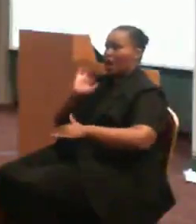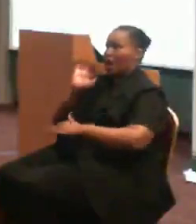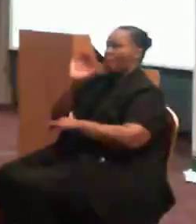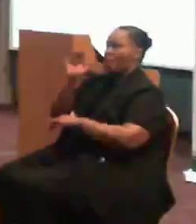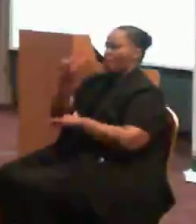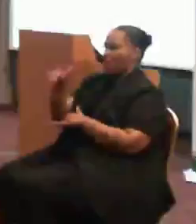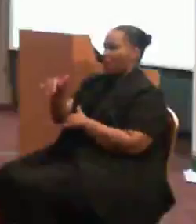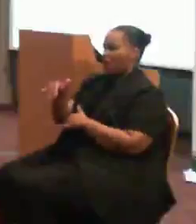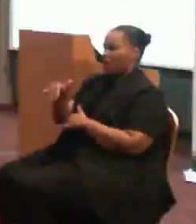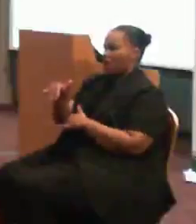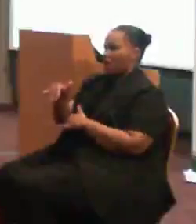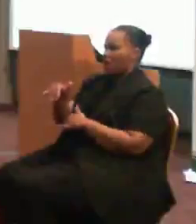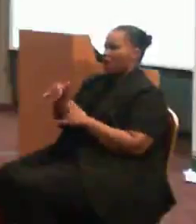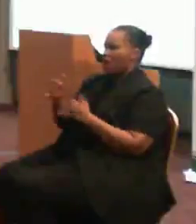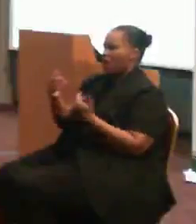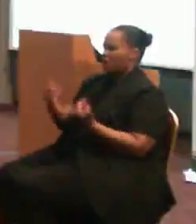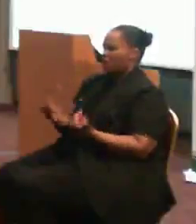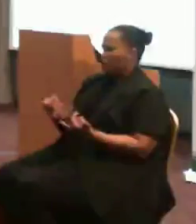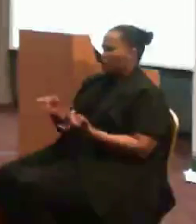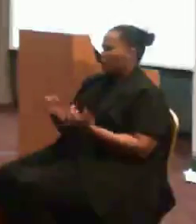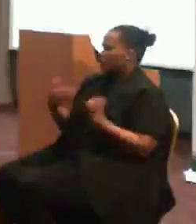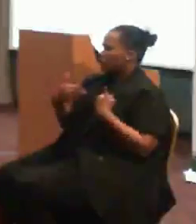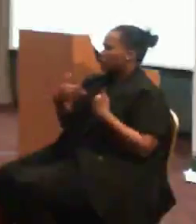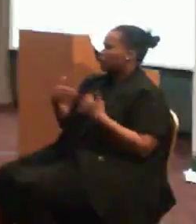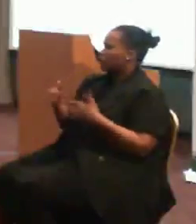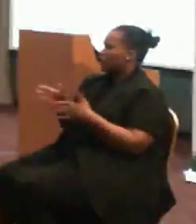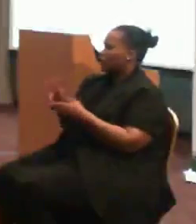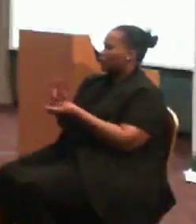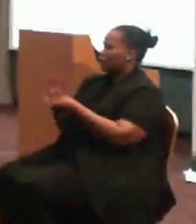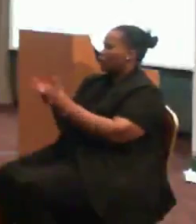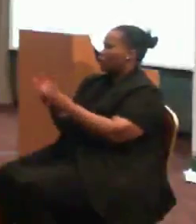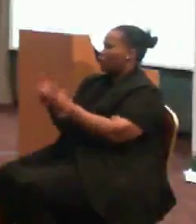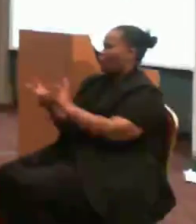borrow because of the huge overspending,